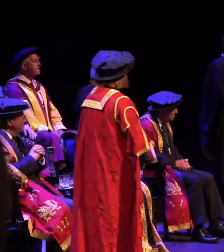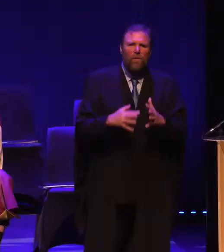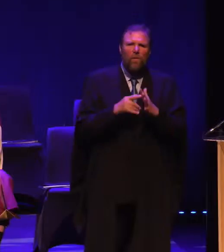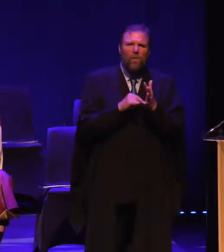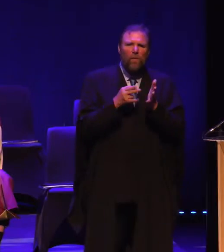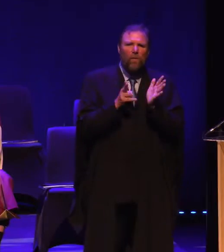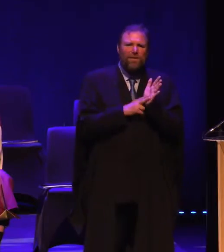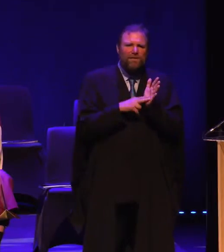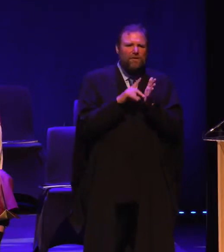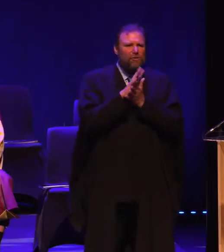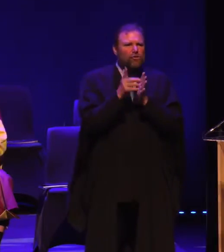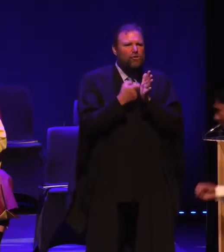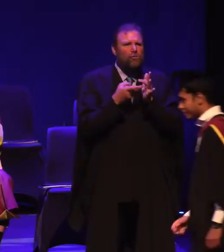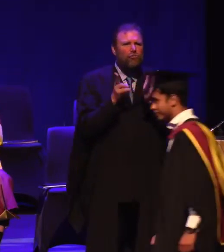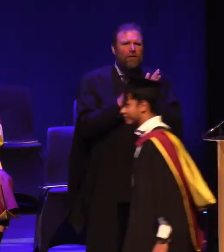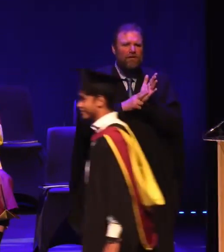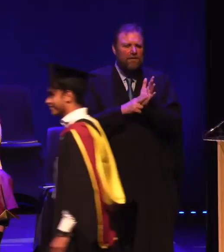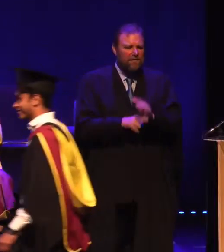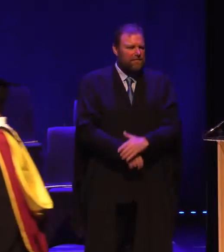Winston Chirian.